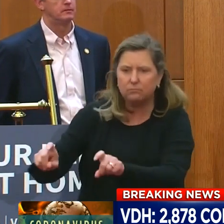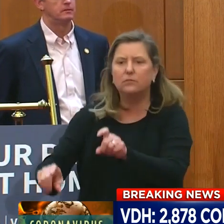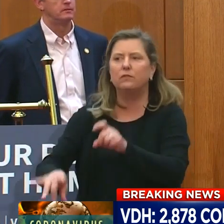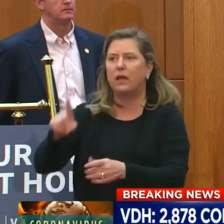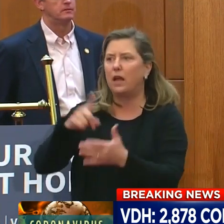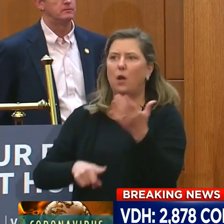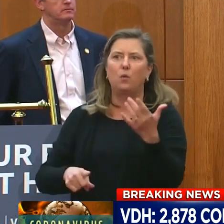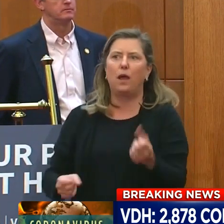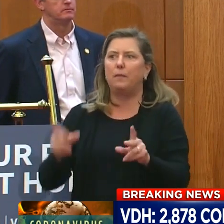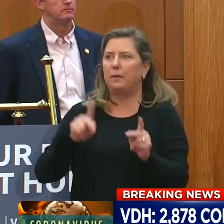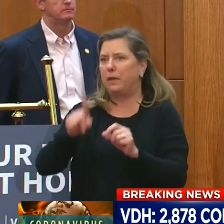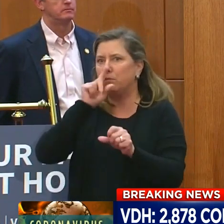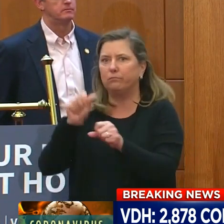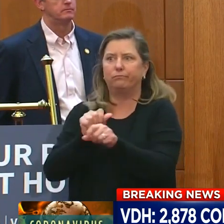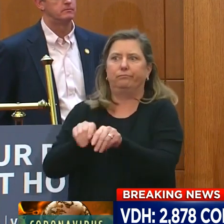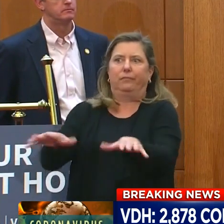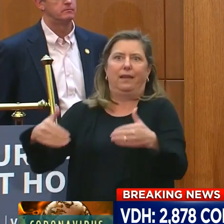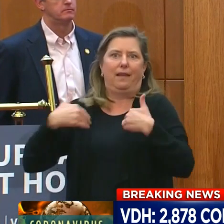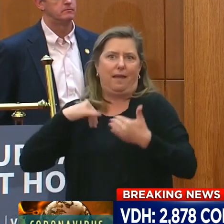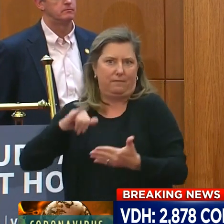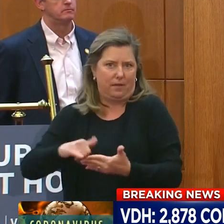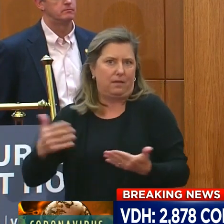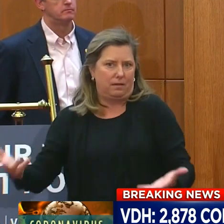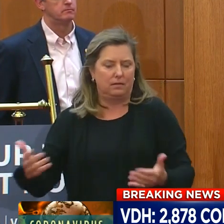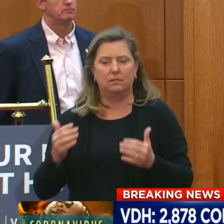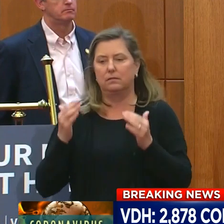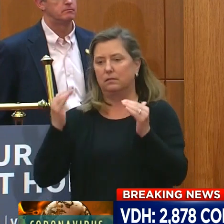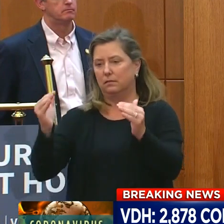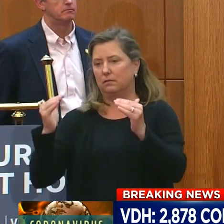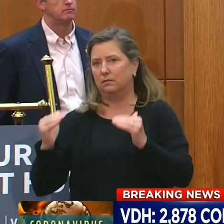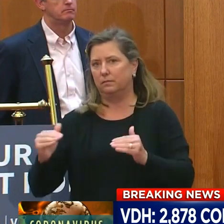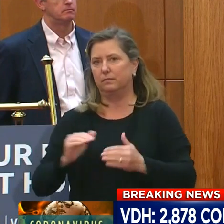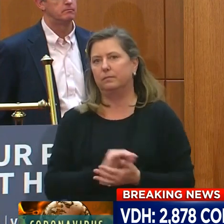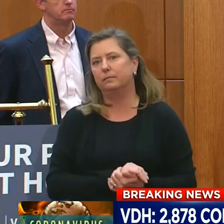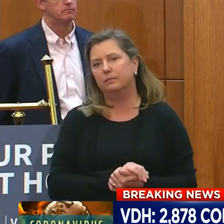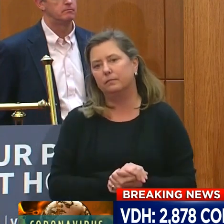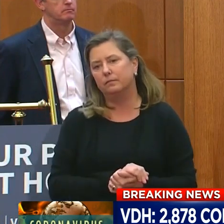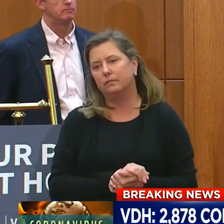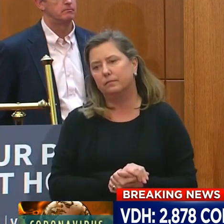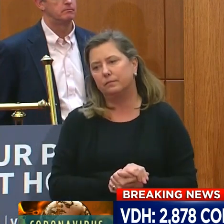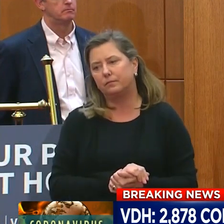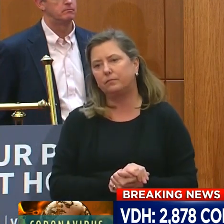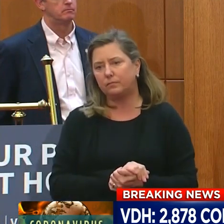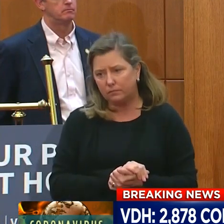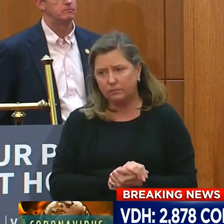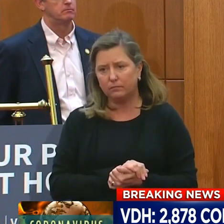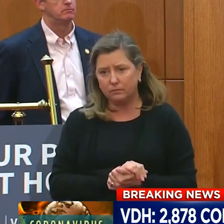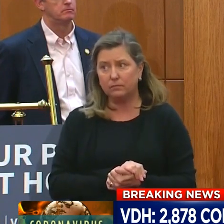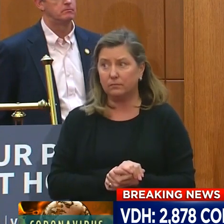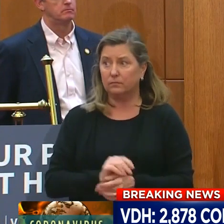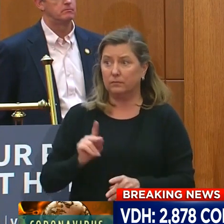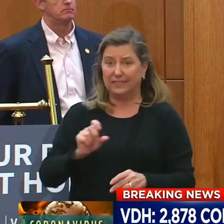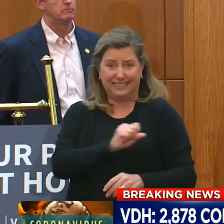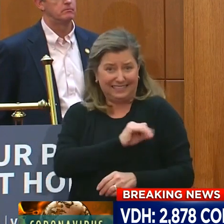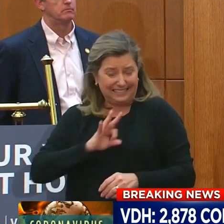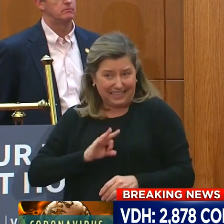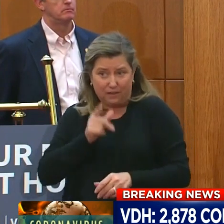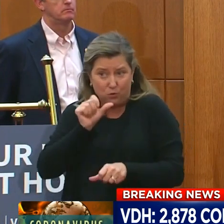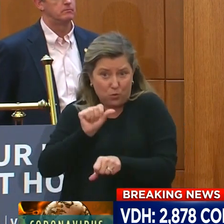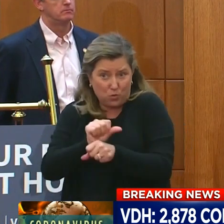of the disease is in that facility. The nursing home workers are a very dedicated